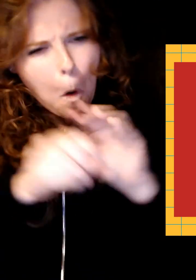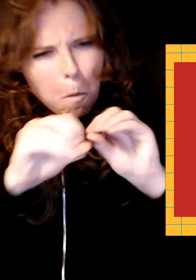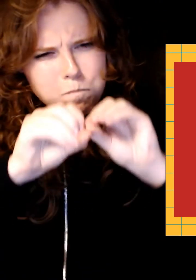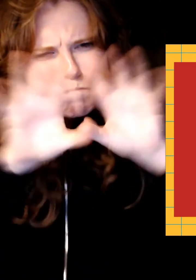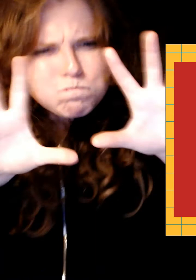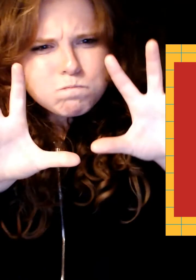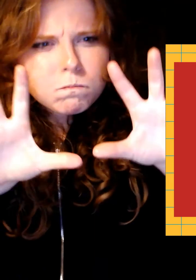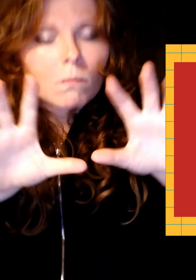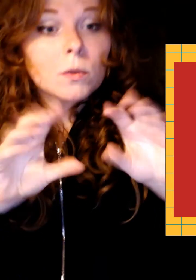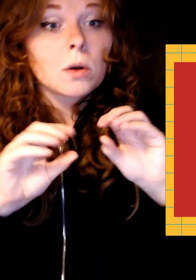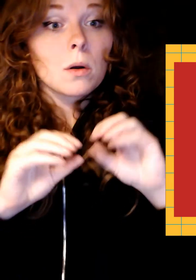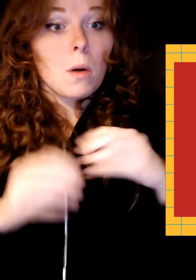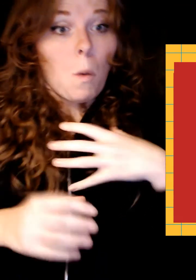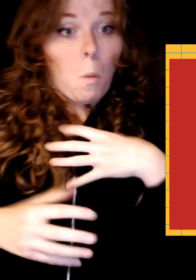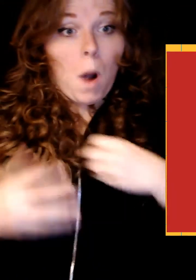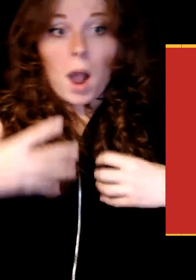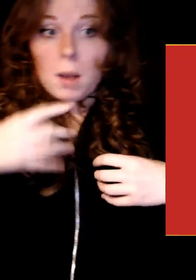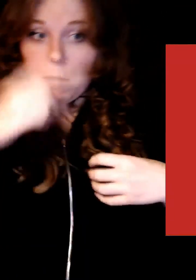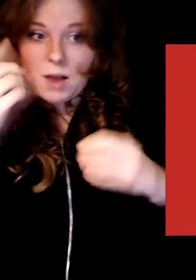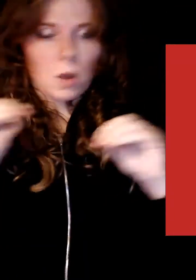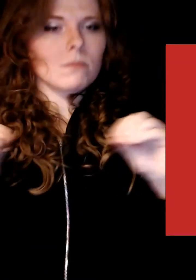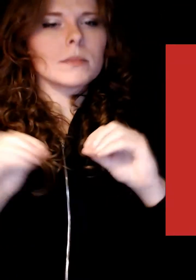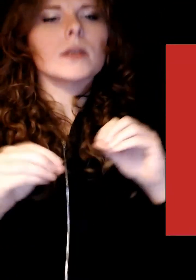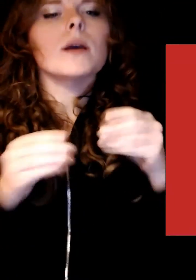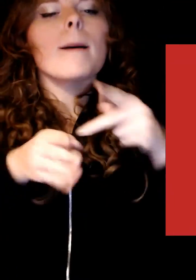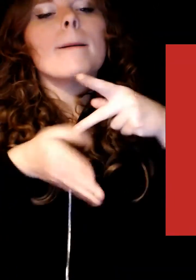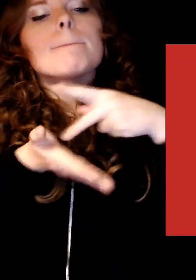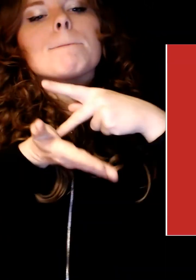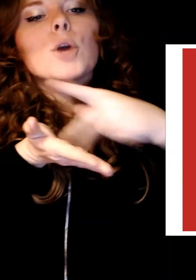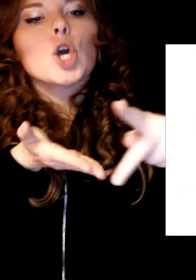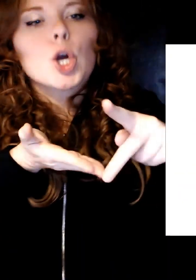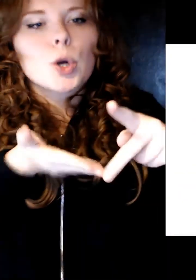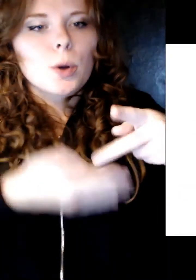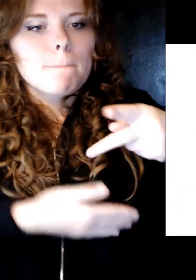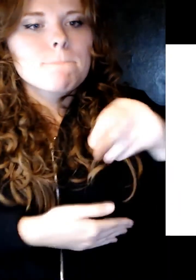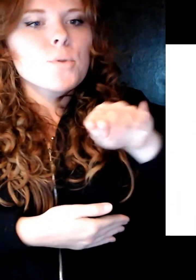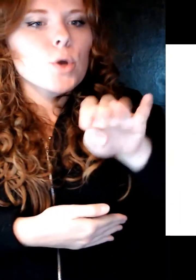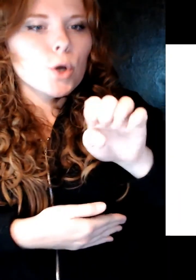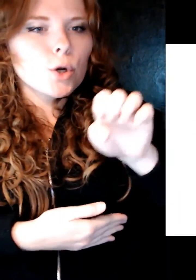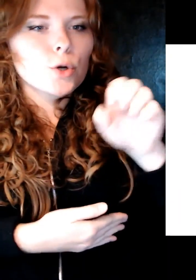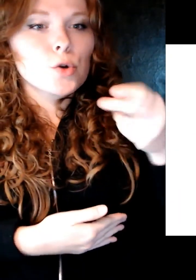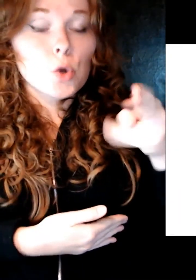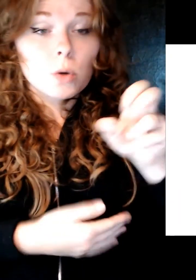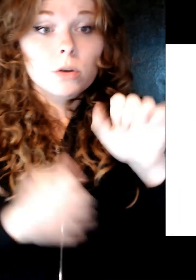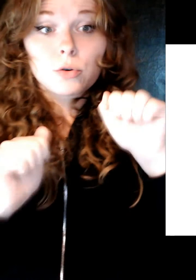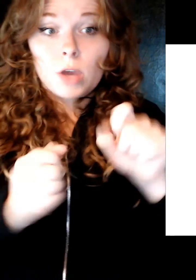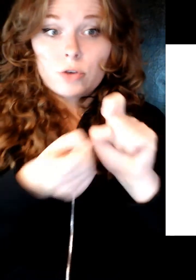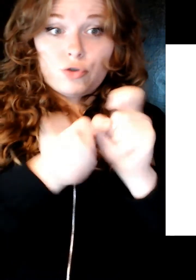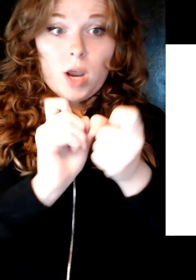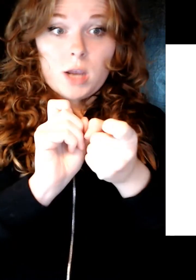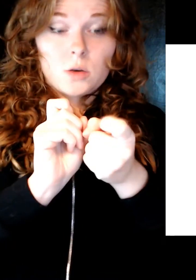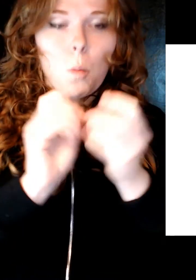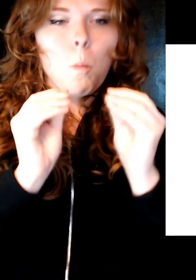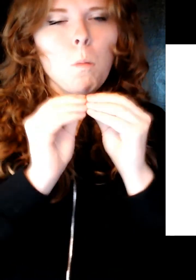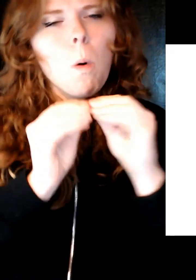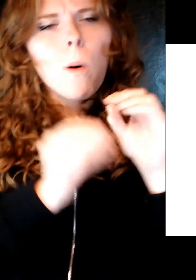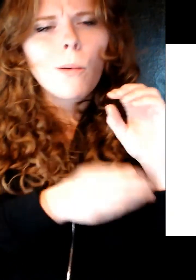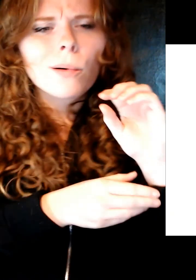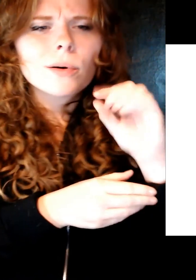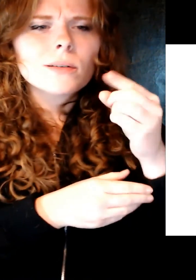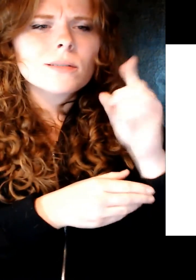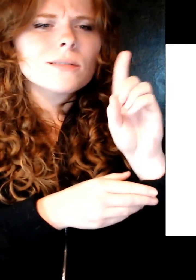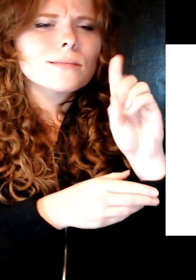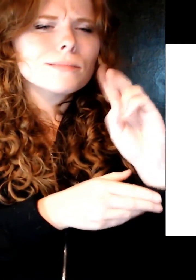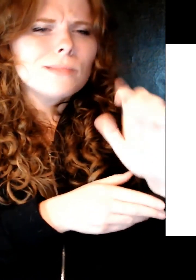mixed with black or white, a pure hue. You can change the intensity of a color, making it duller or more neutral